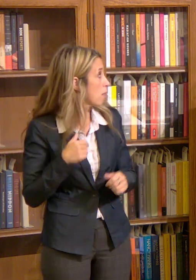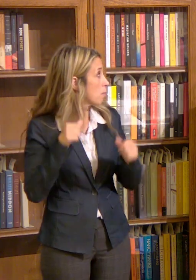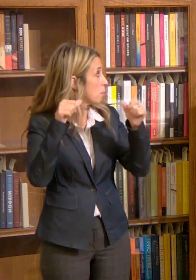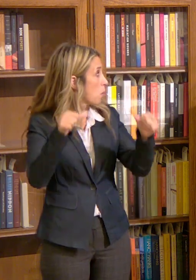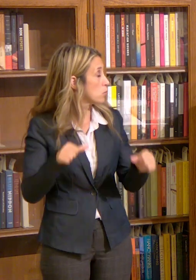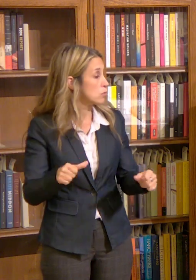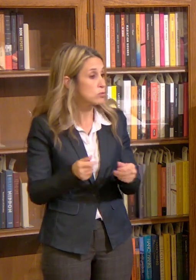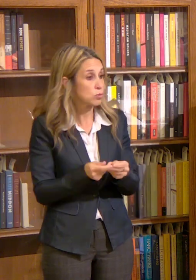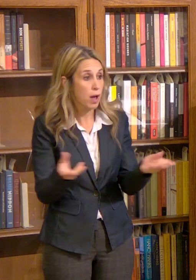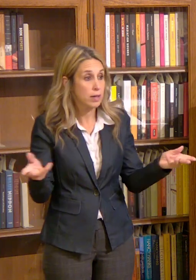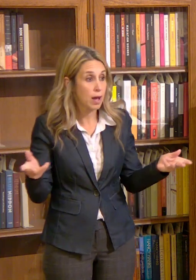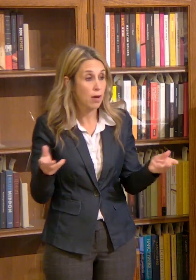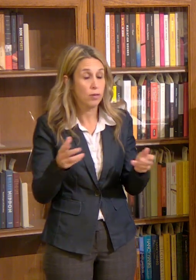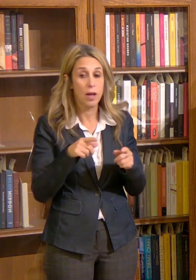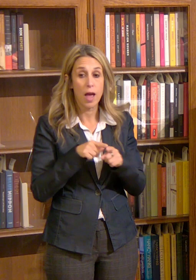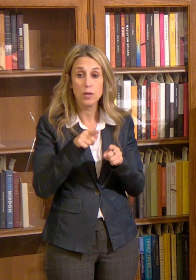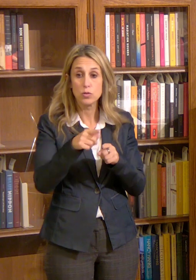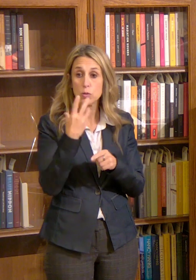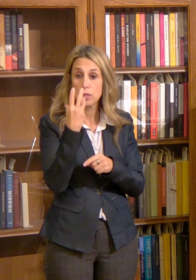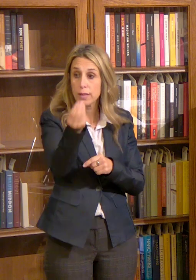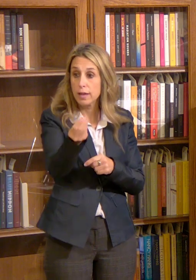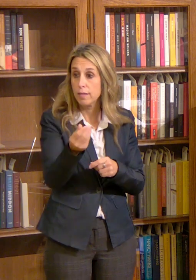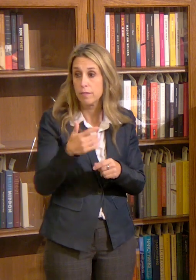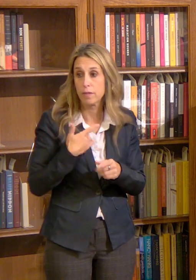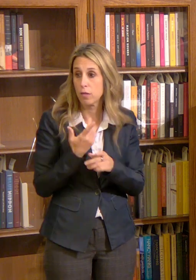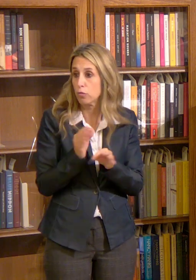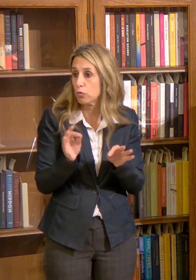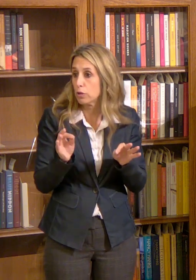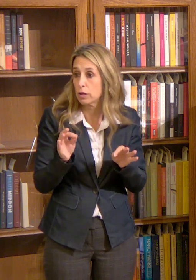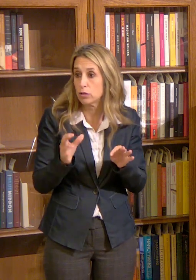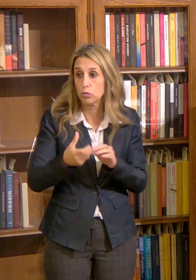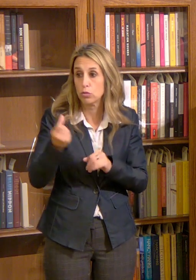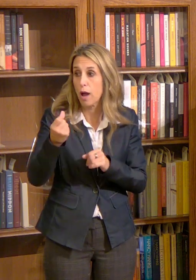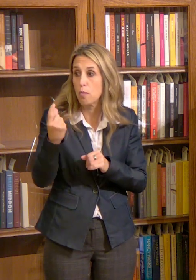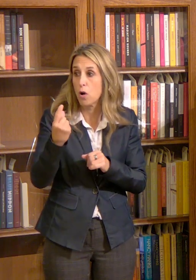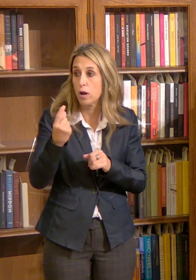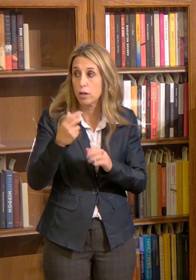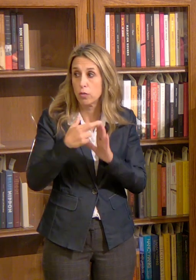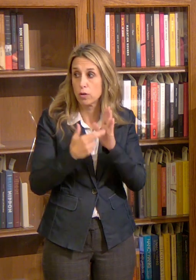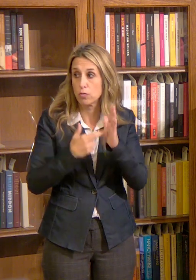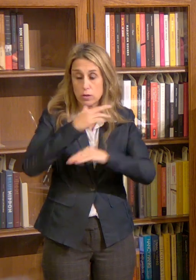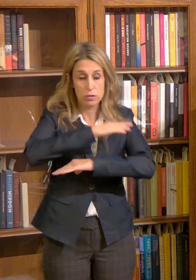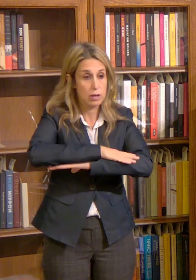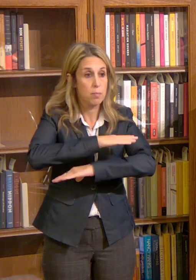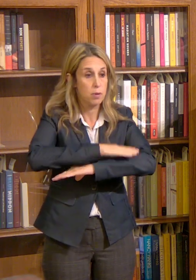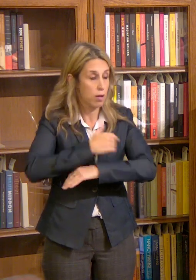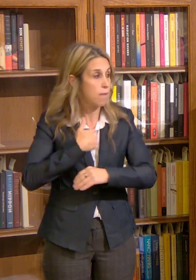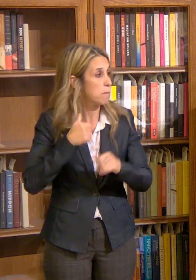posters to hand out as you leave feel free to